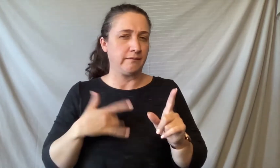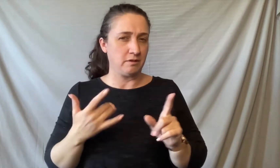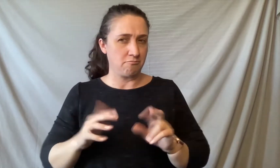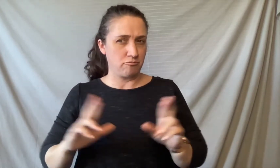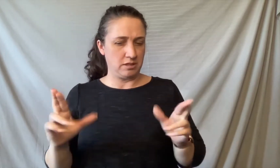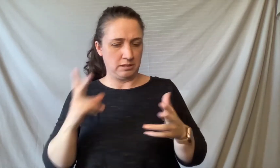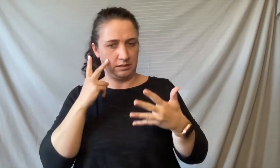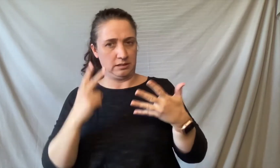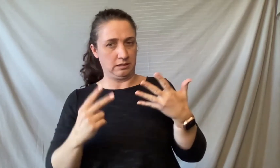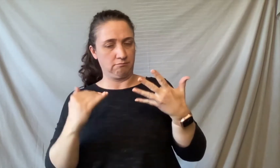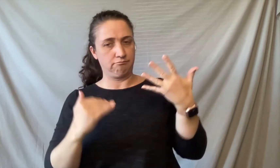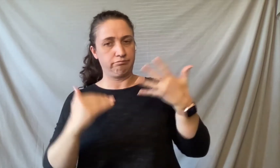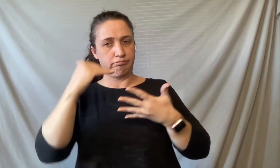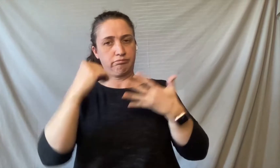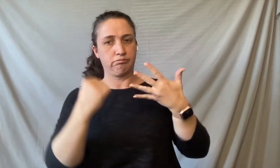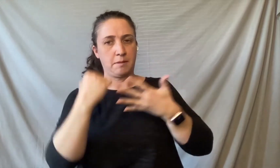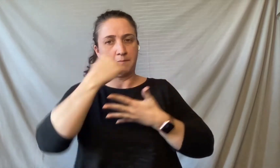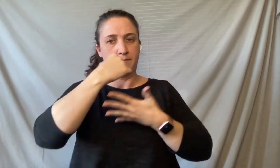question.